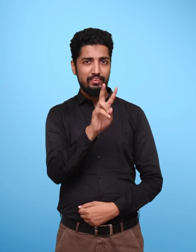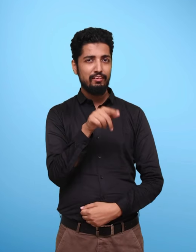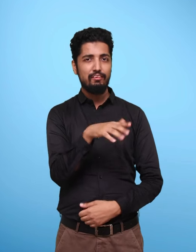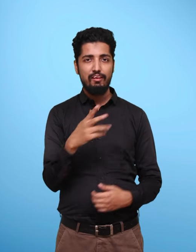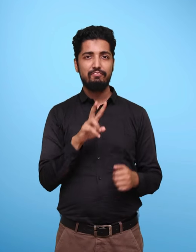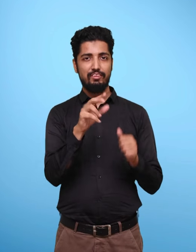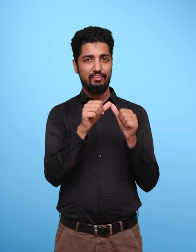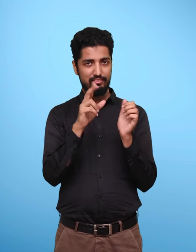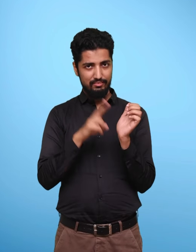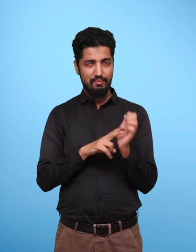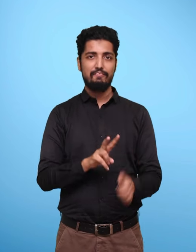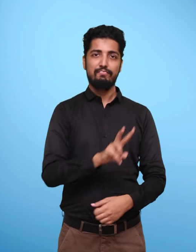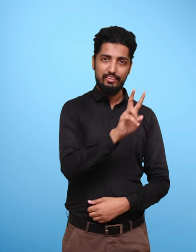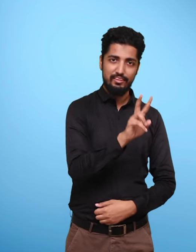V is for van.